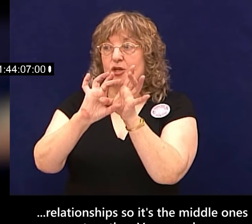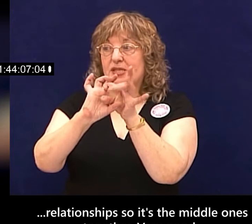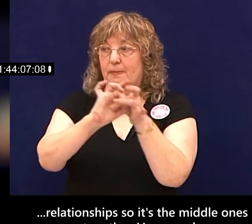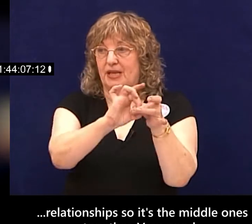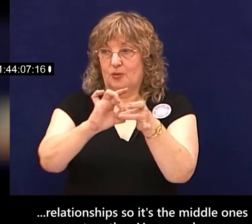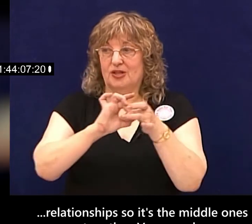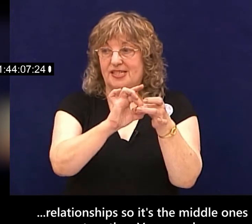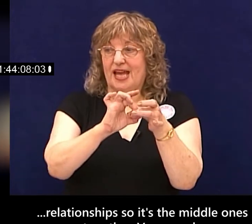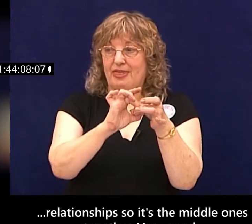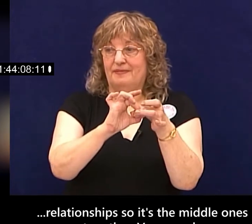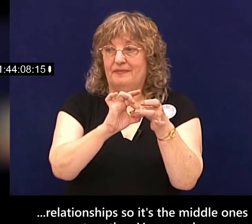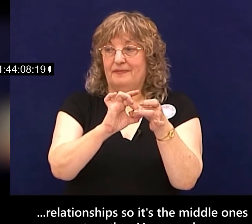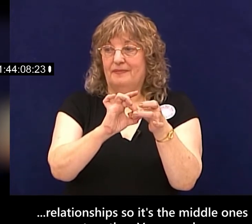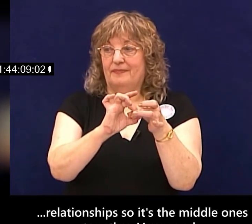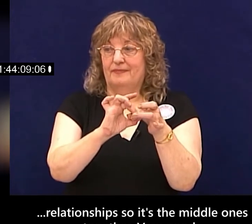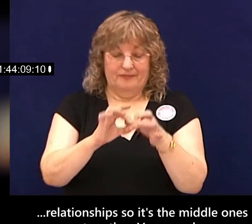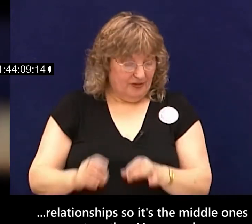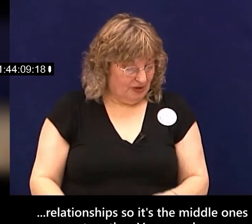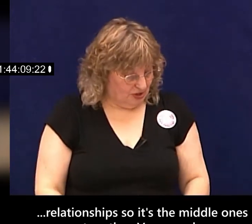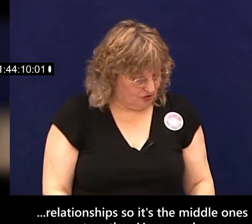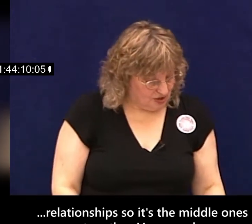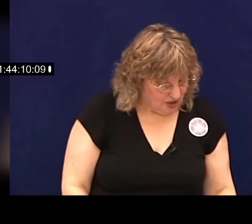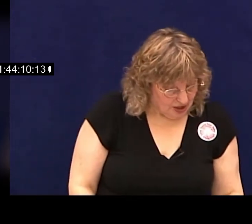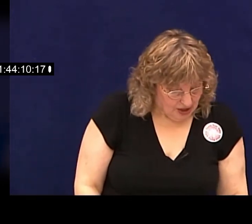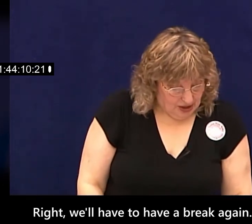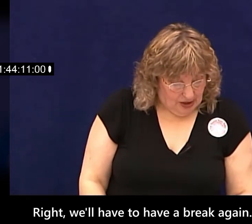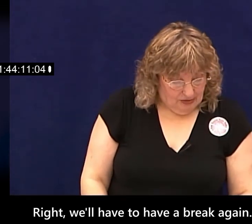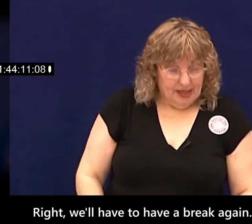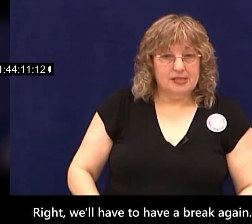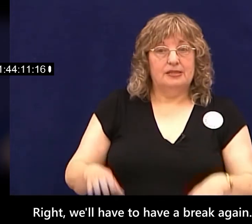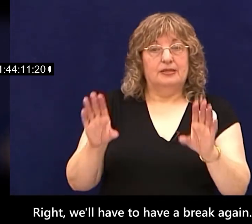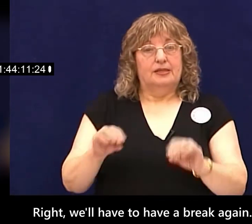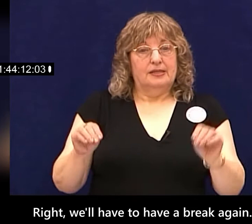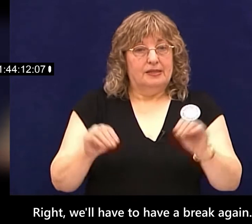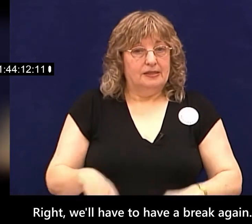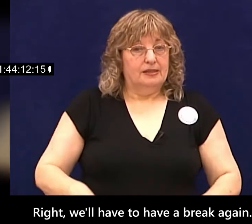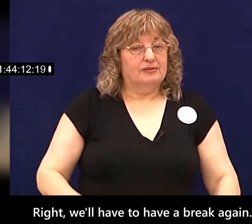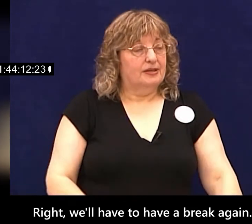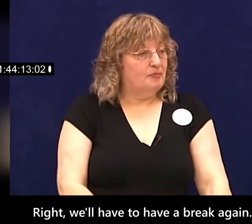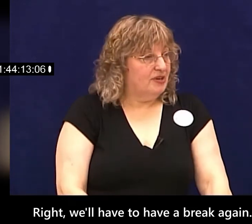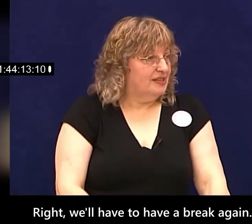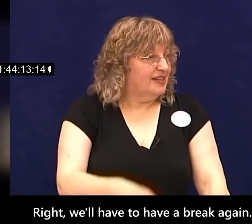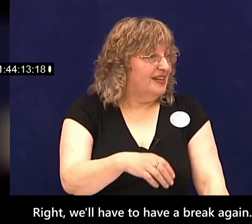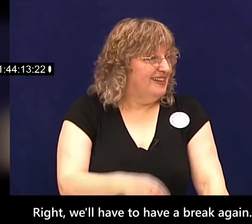it's the middle ones together. Very good. Right. I have to have a break again.